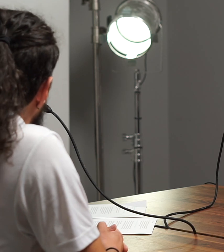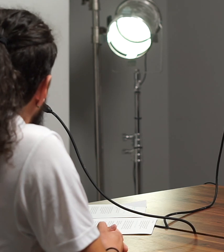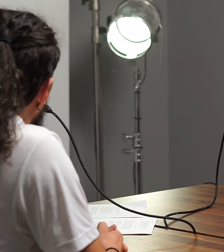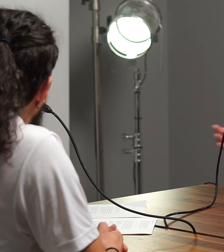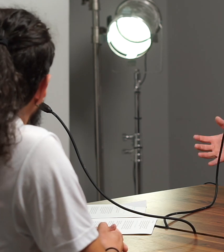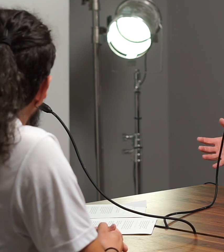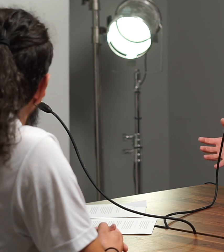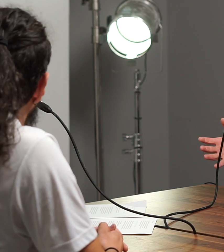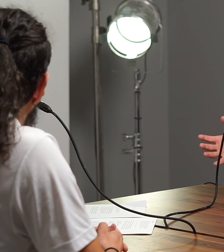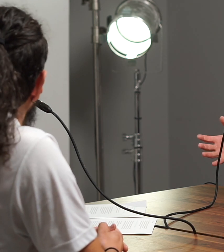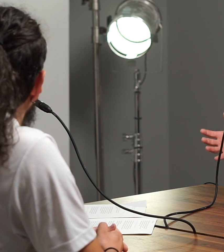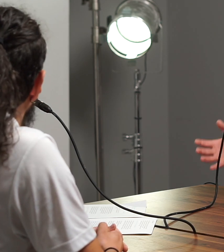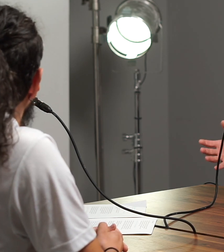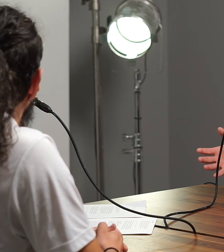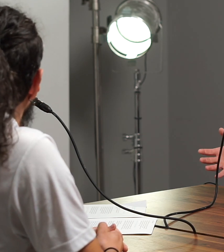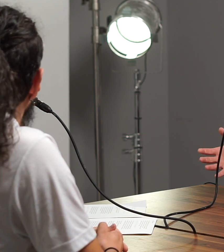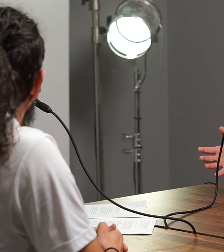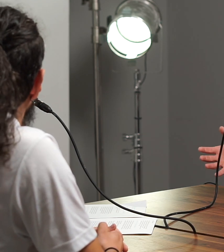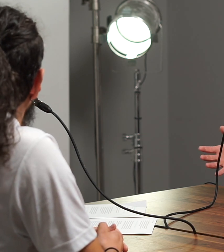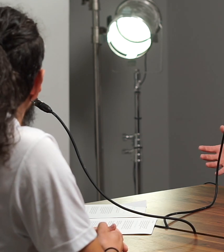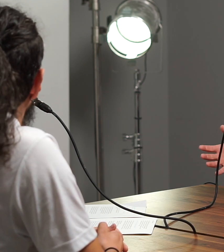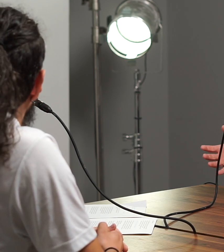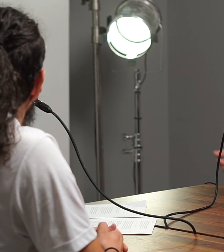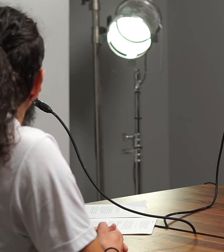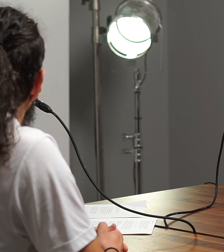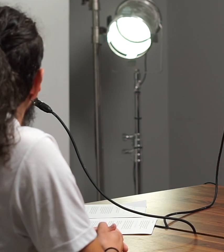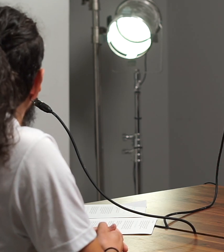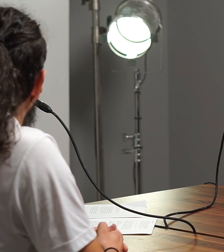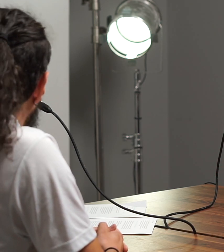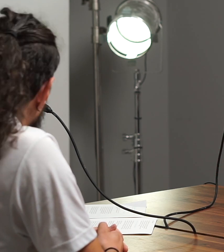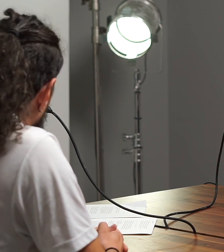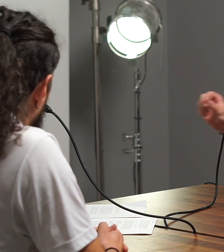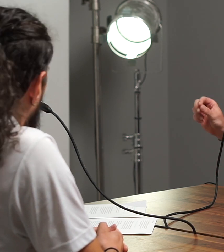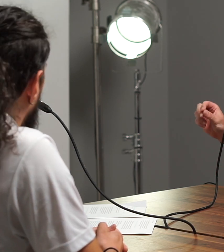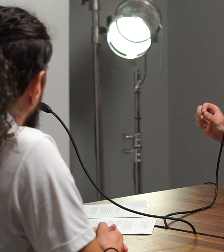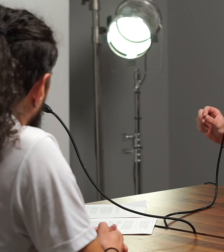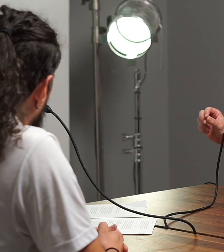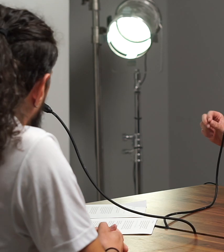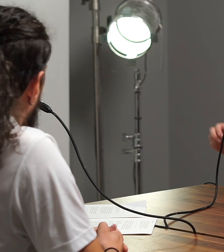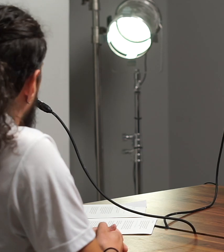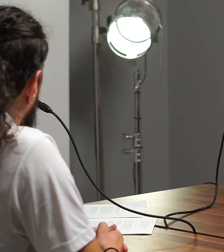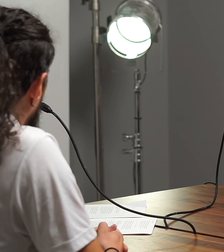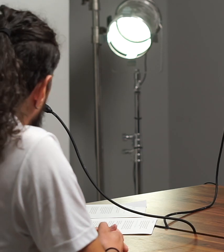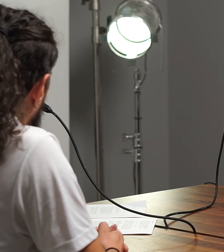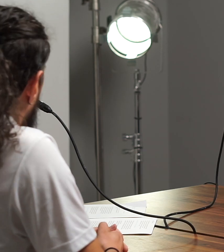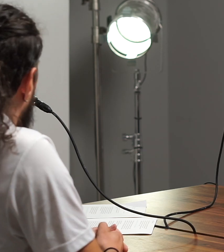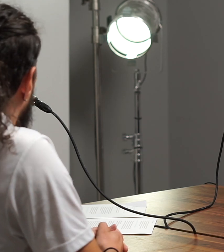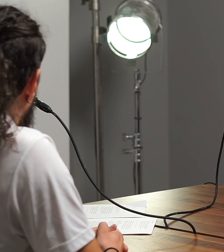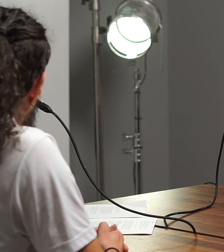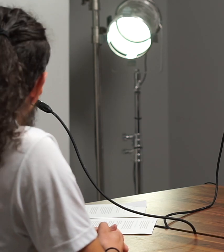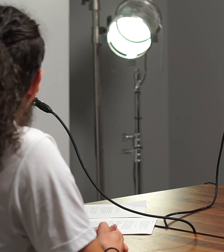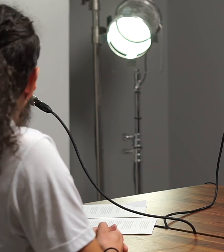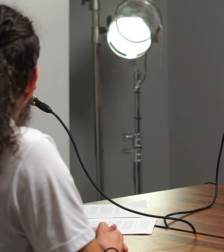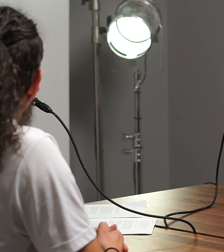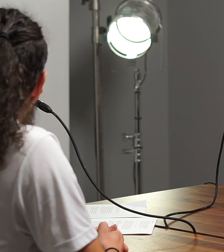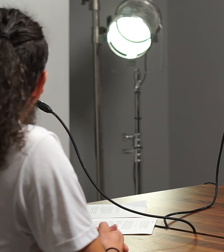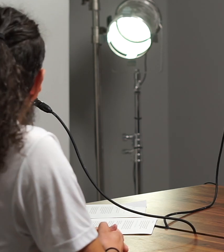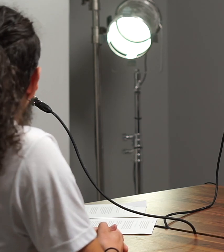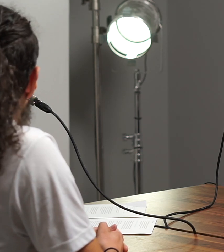even other forms of content why not just closed caption a sermon but have you interpret it can you help us